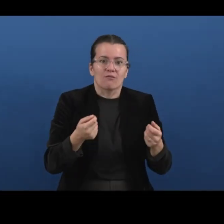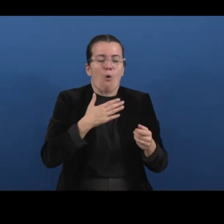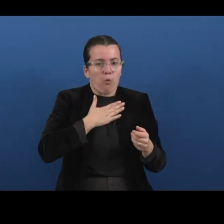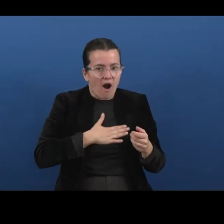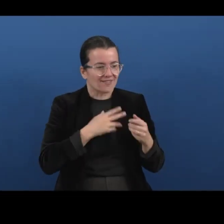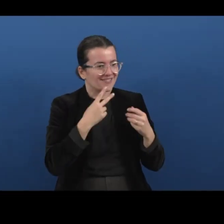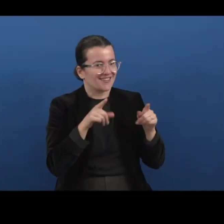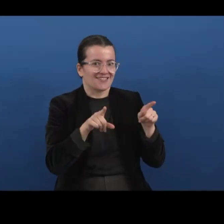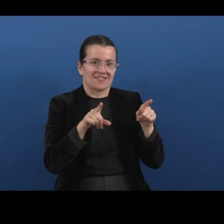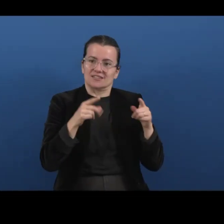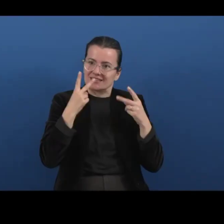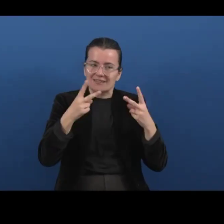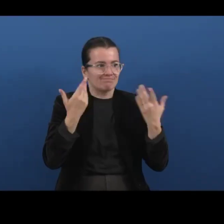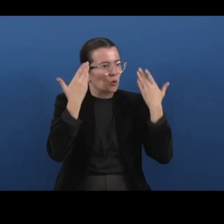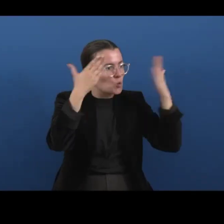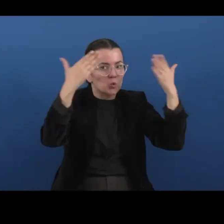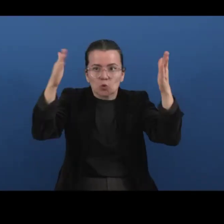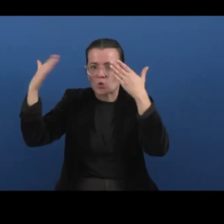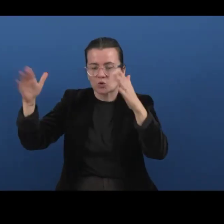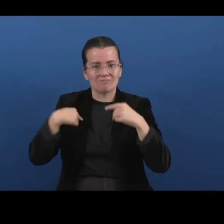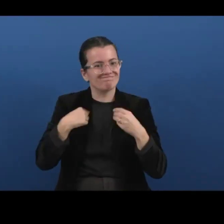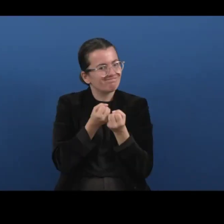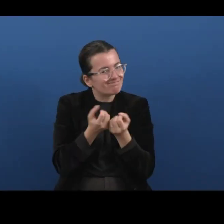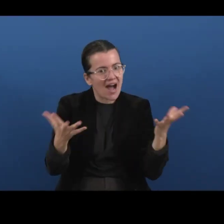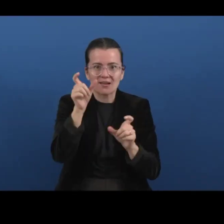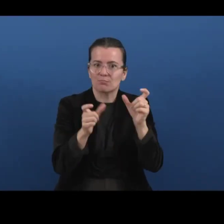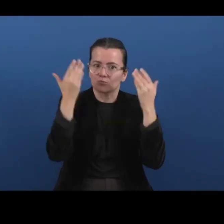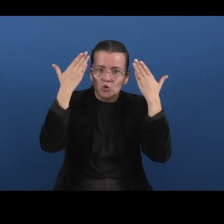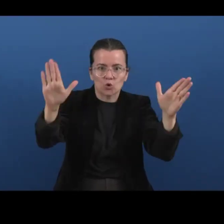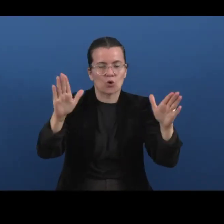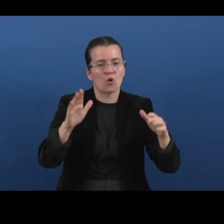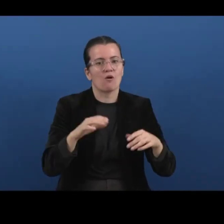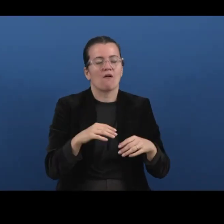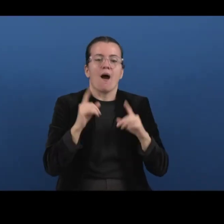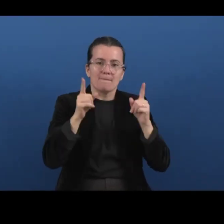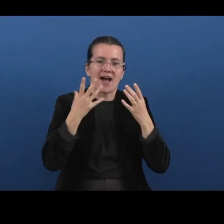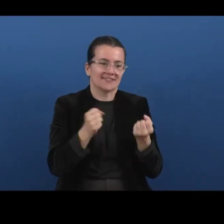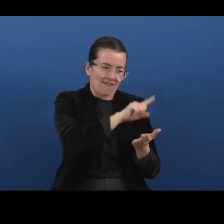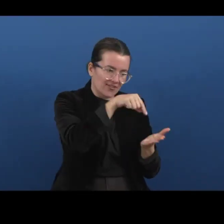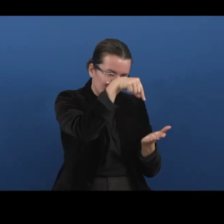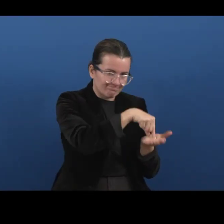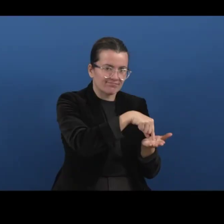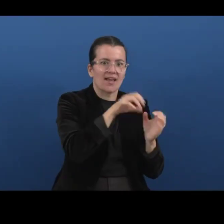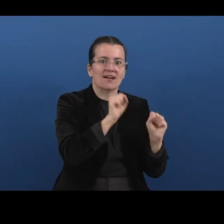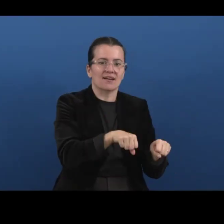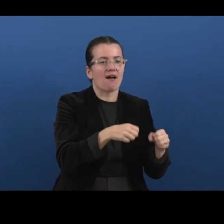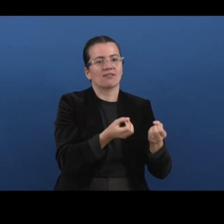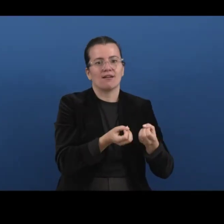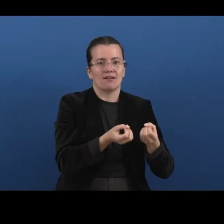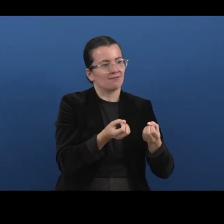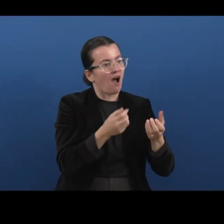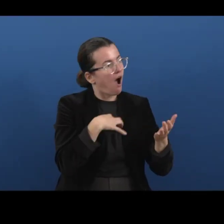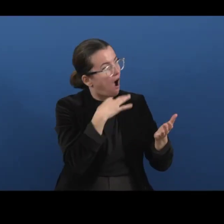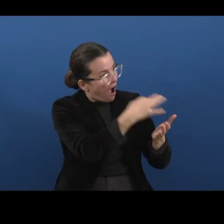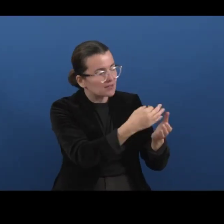providing unpaid care are time poor, and they need to have information and resources at their fingertips. So we work